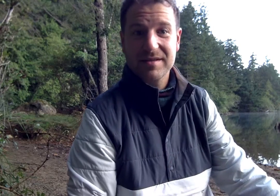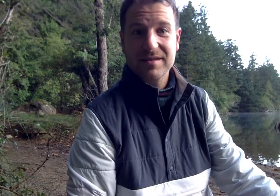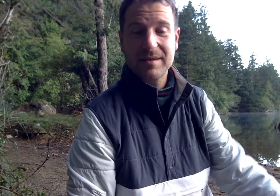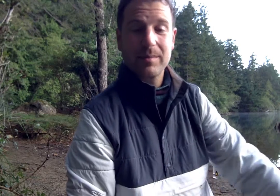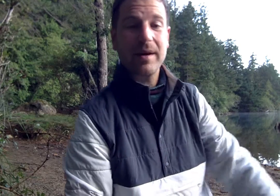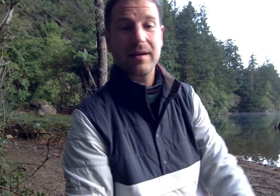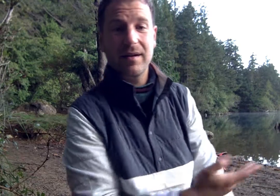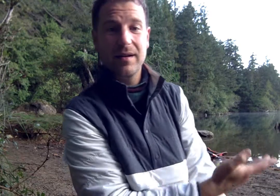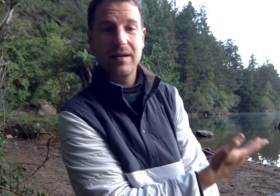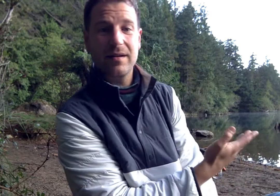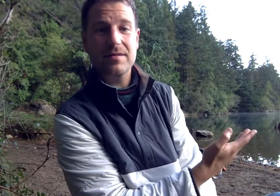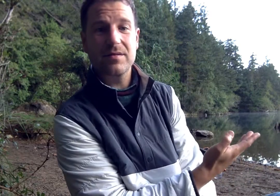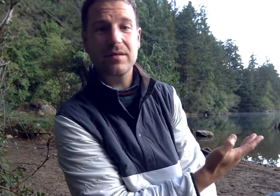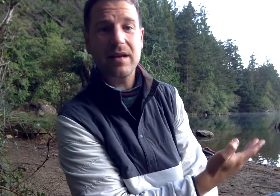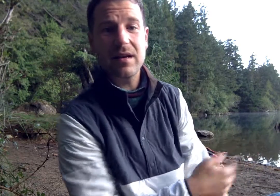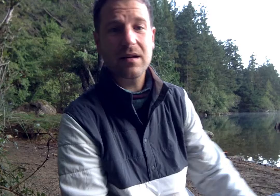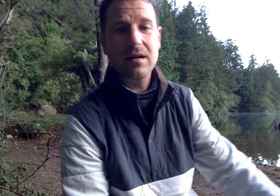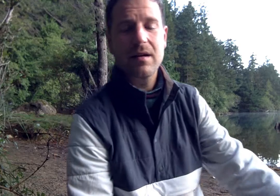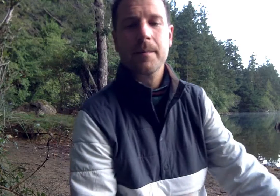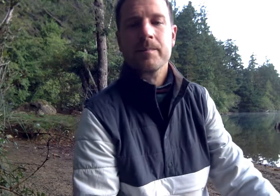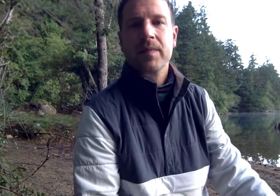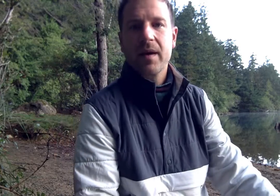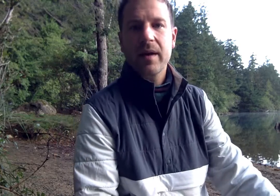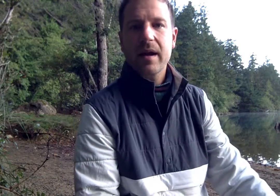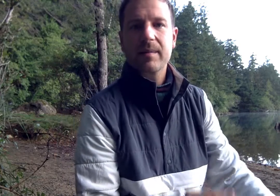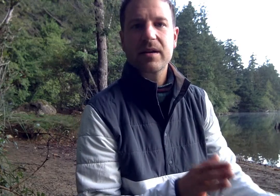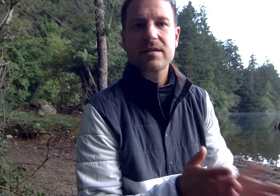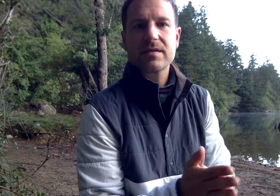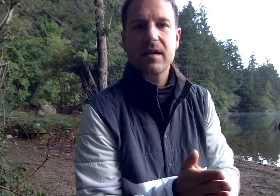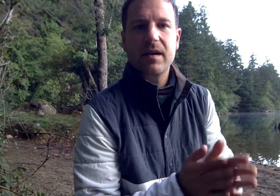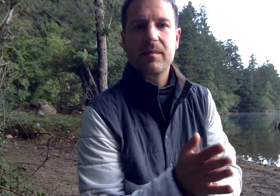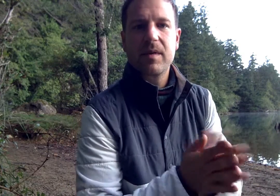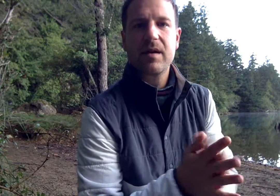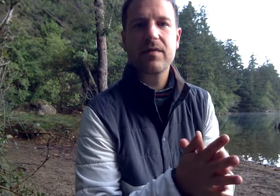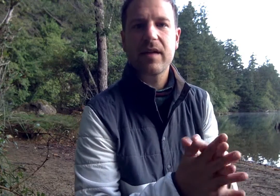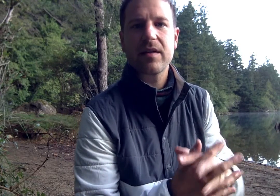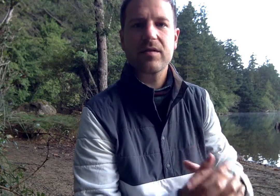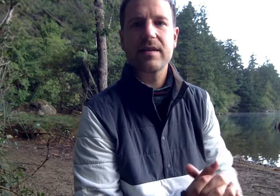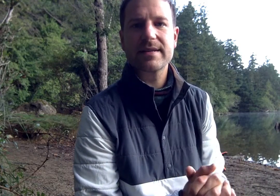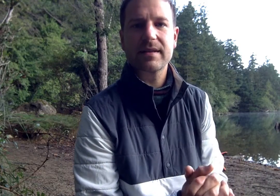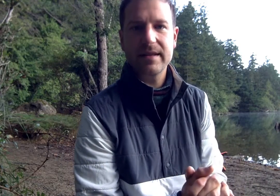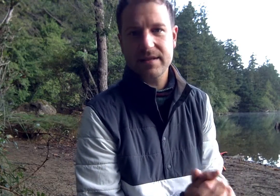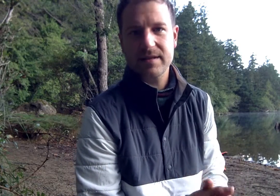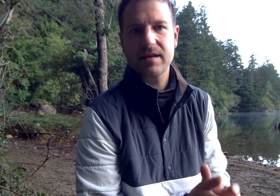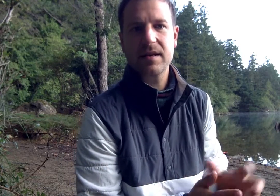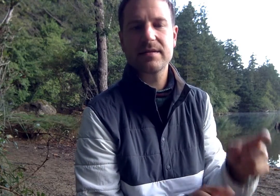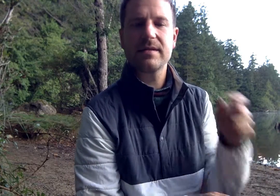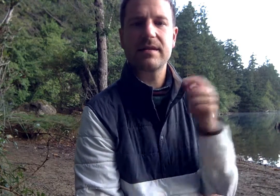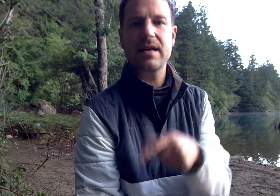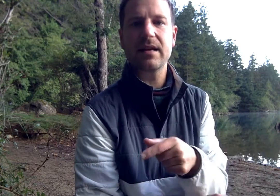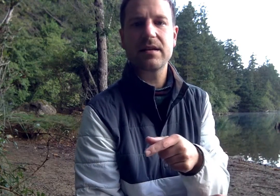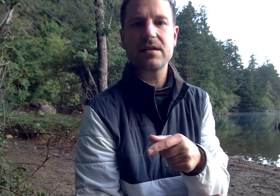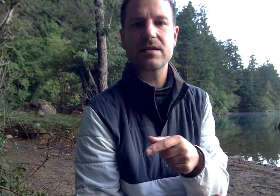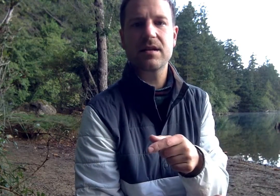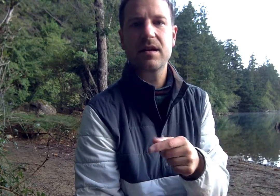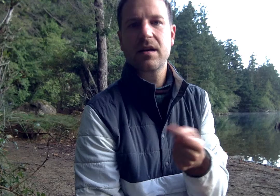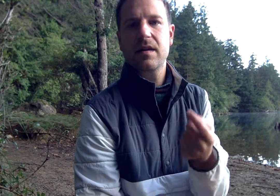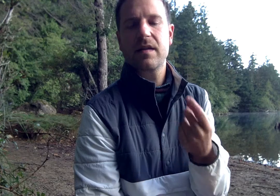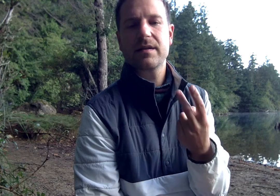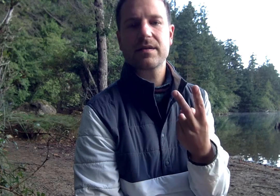asleep, but it's a cool lake here. Okay, I'm gonna fly through this list. This is in English. There's